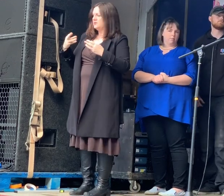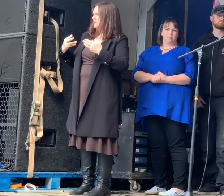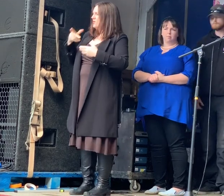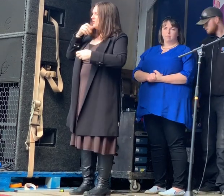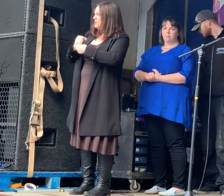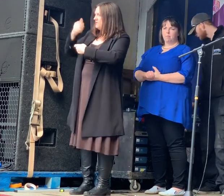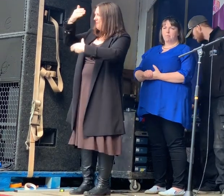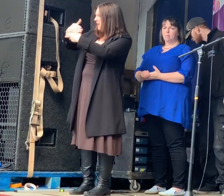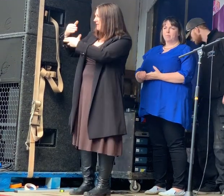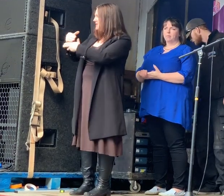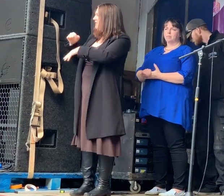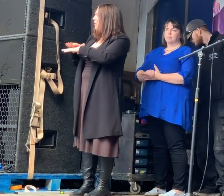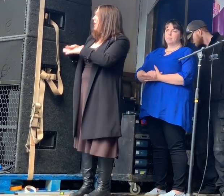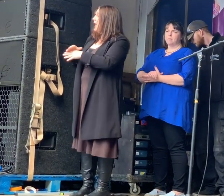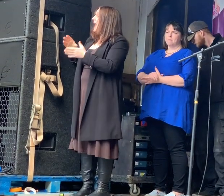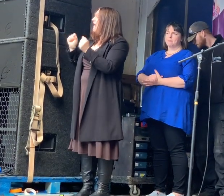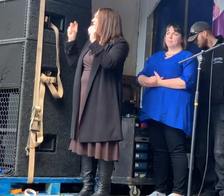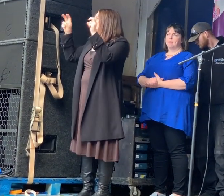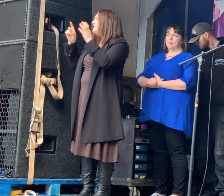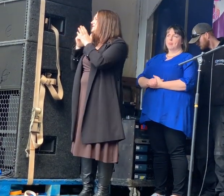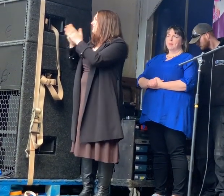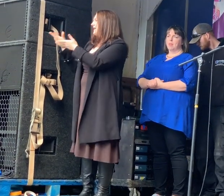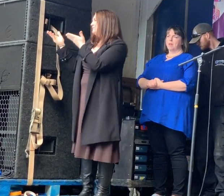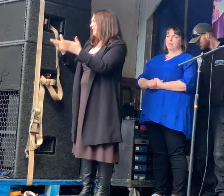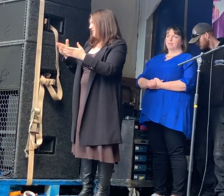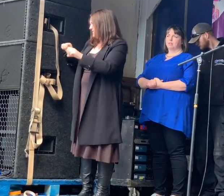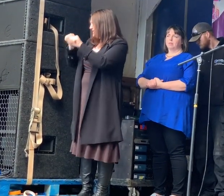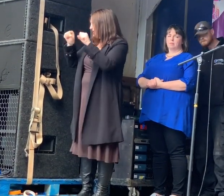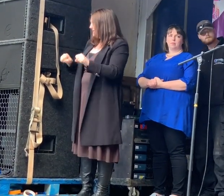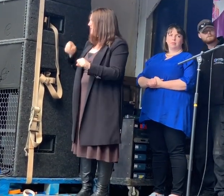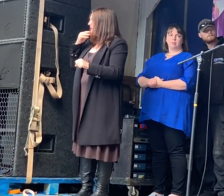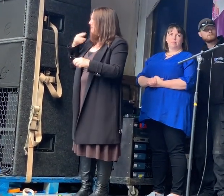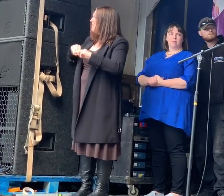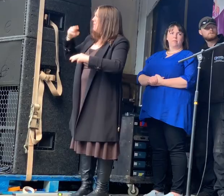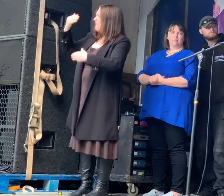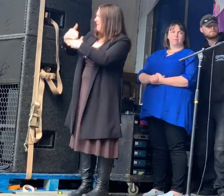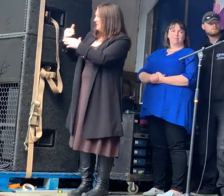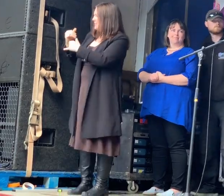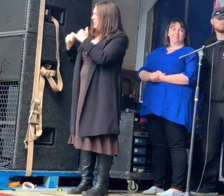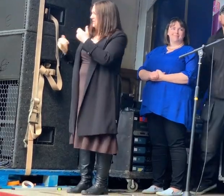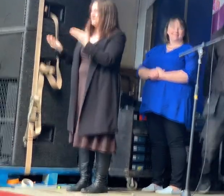by the direct provision system. Please welcome Zibindi and Noma.